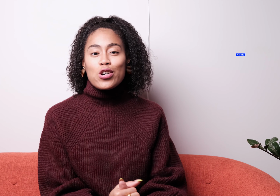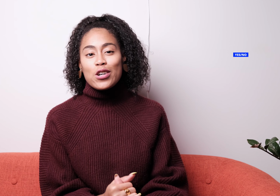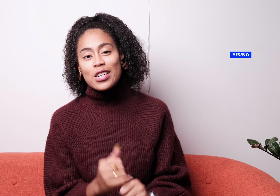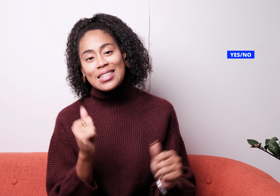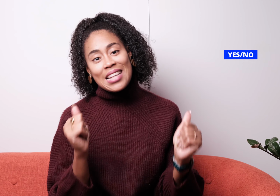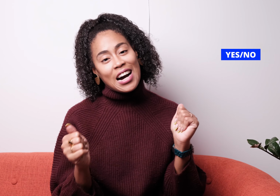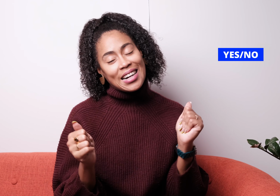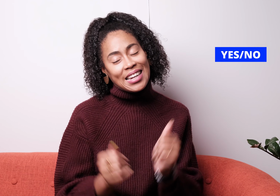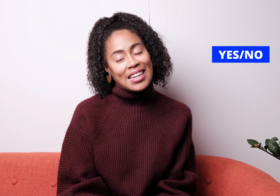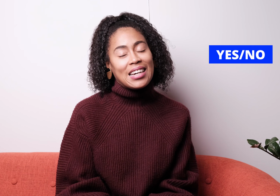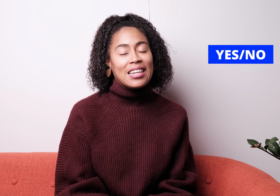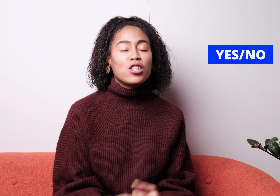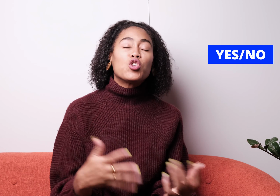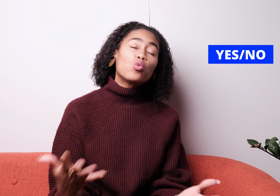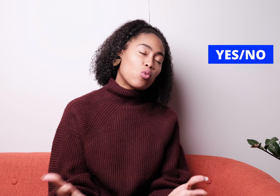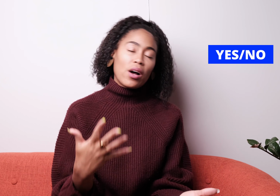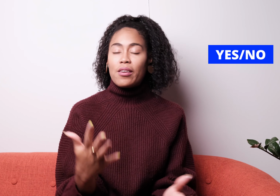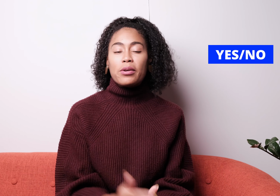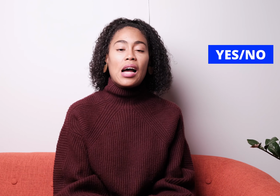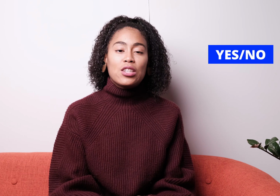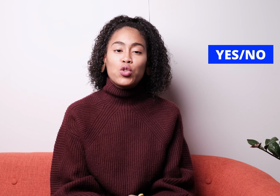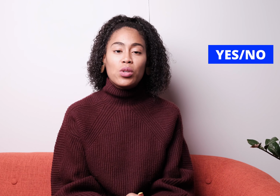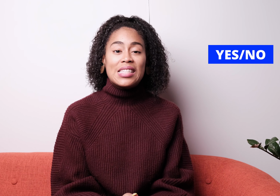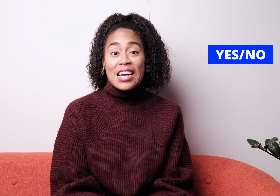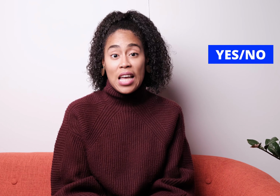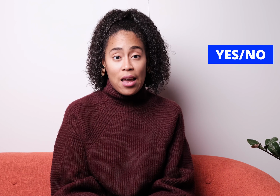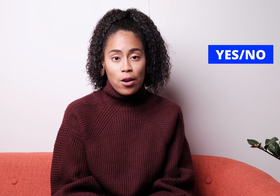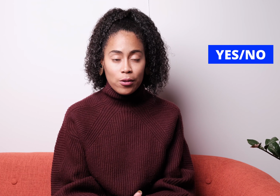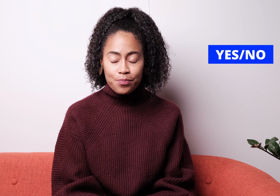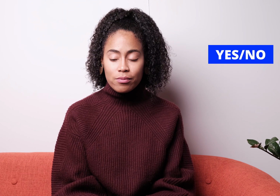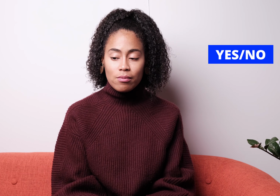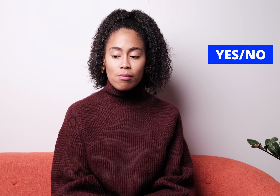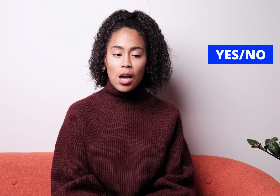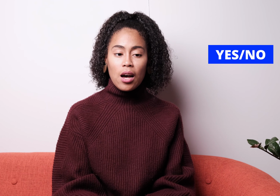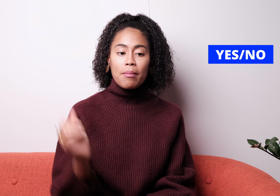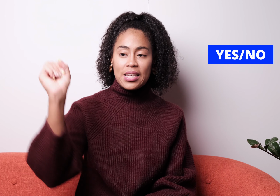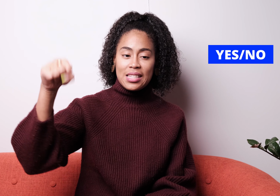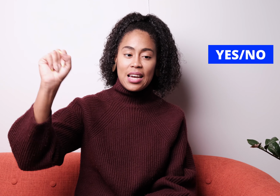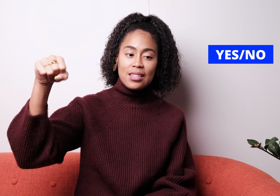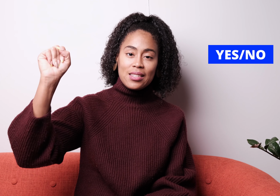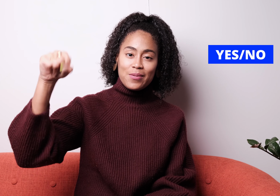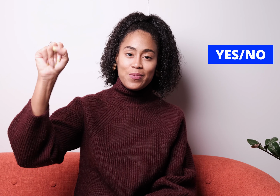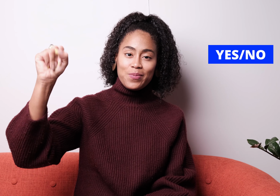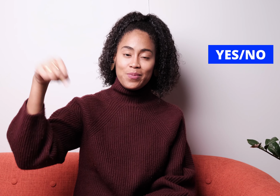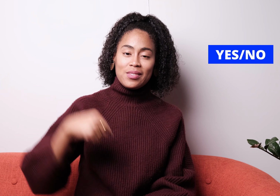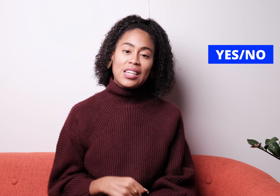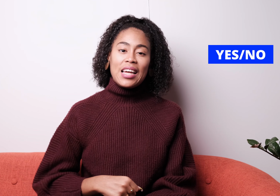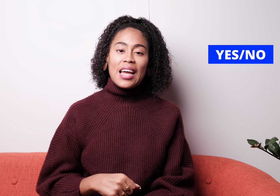Number 9. It's a dual one. Number 9 is dual. It's yes and no. This is yes, and